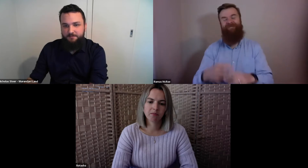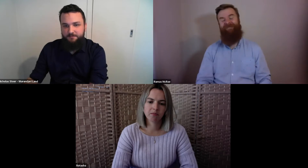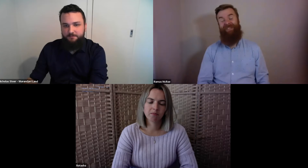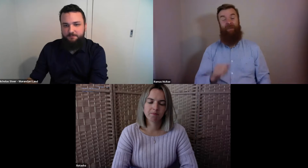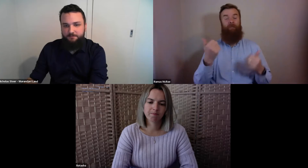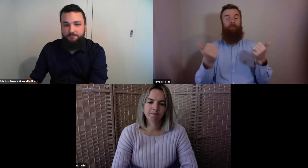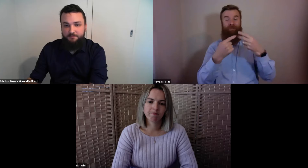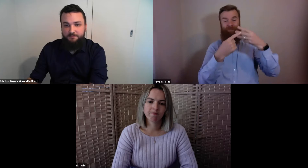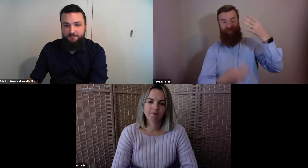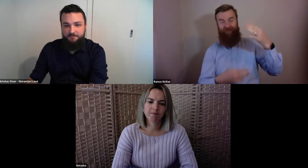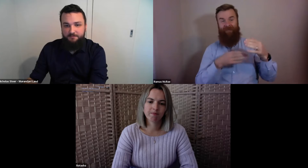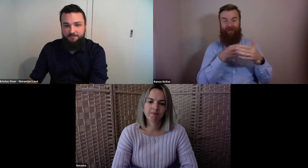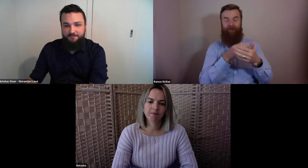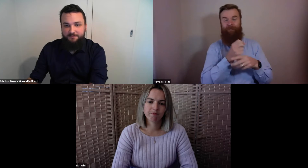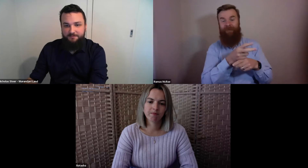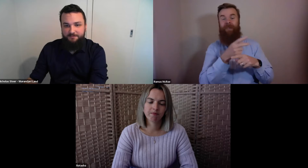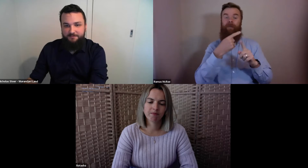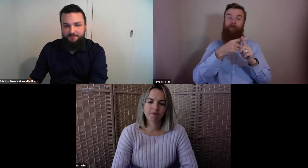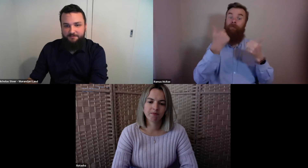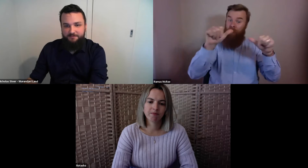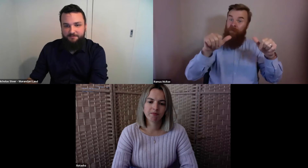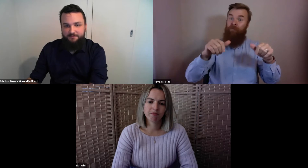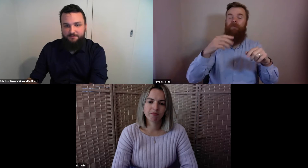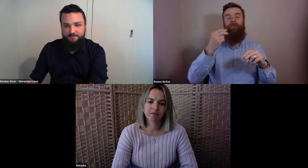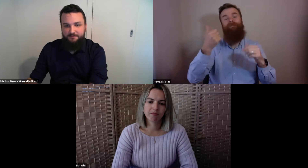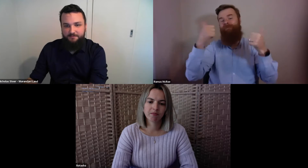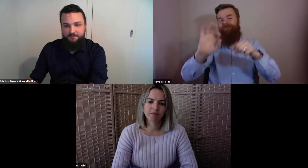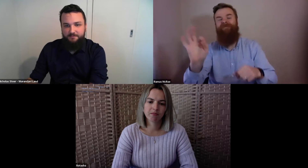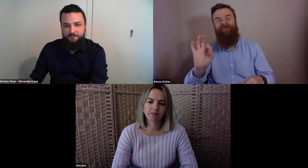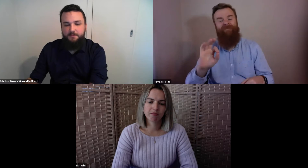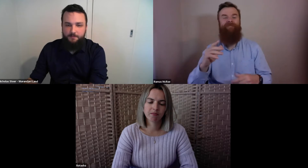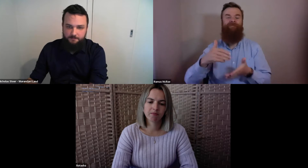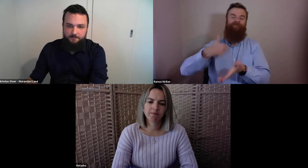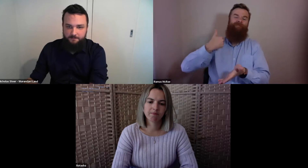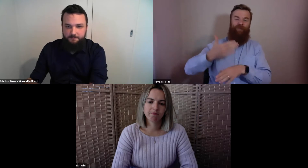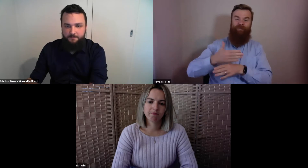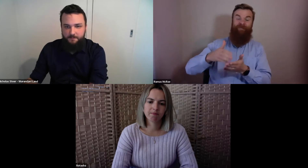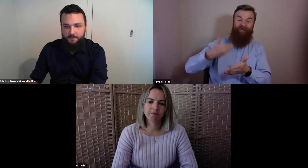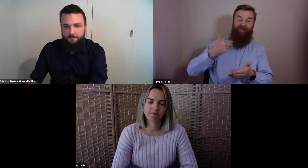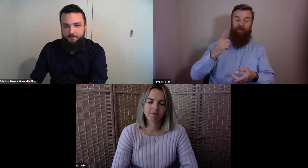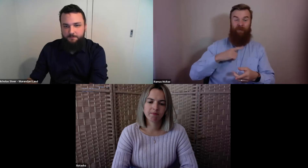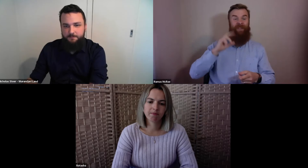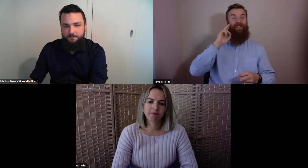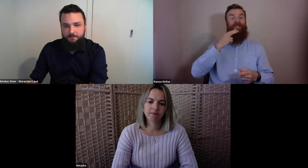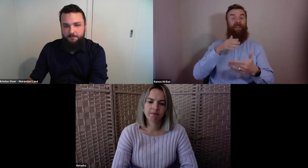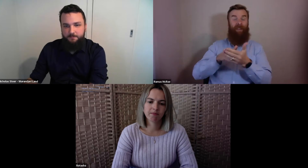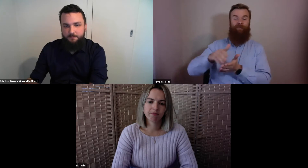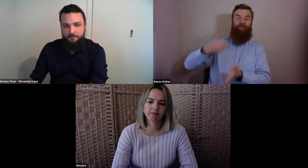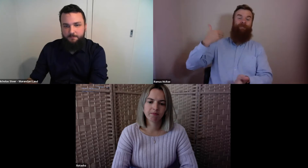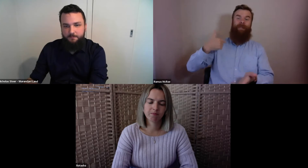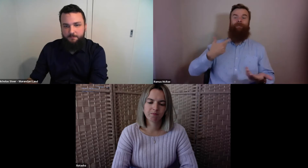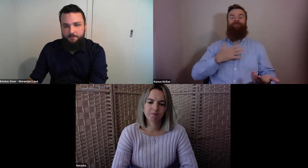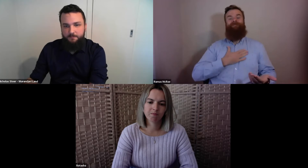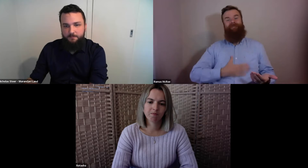vision. That skill's been really honed because we are deaf. So there's lots of different ways of overcoming barriers. It shouldn't be a